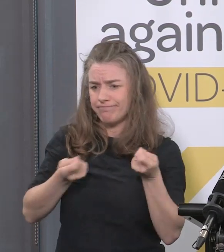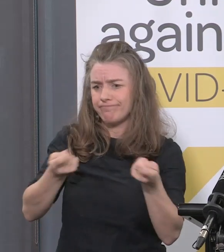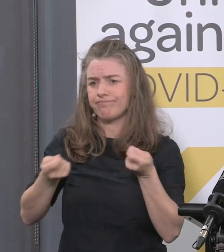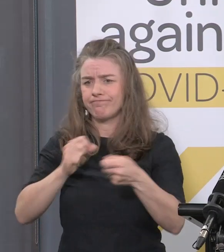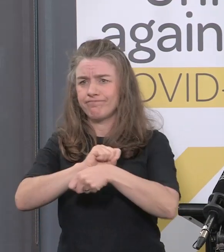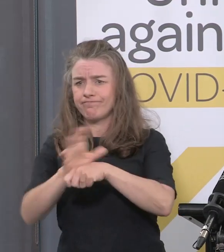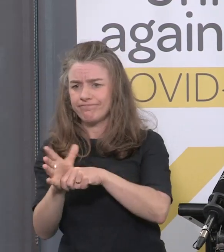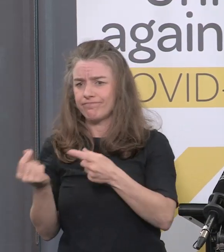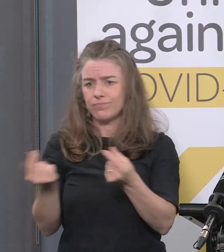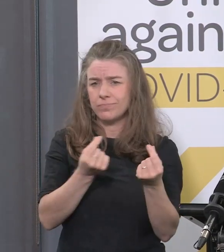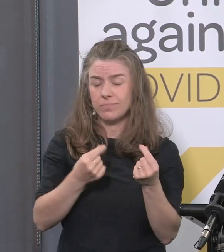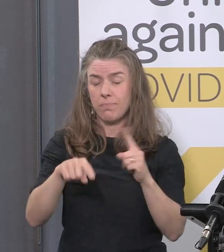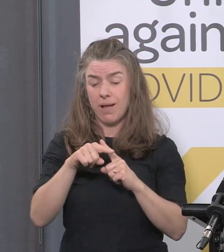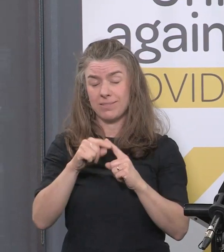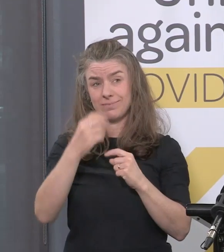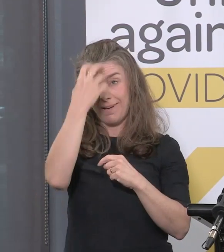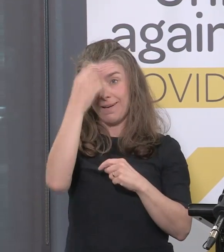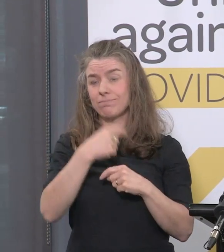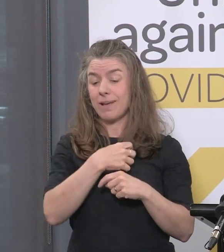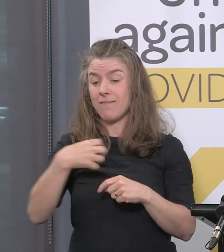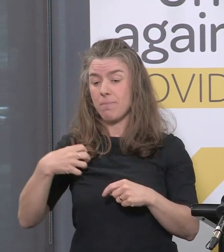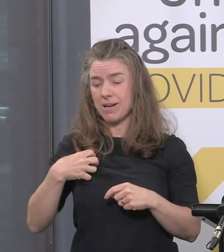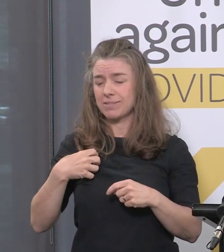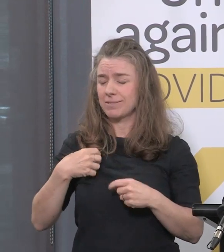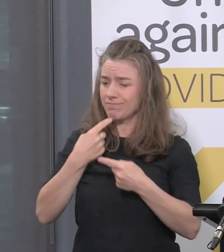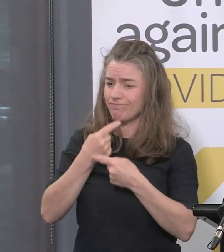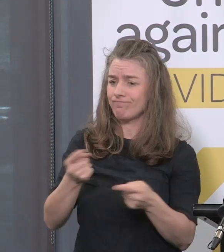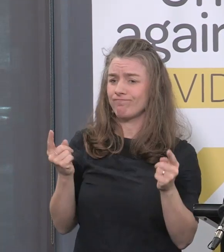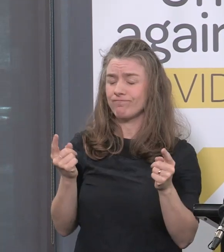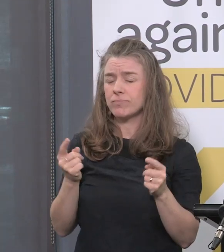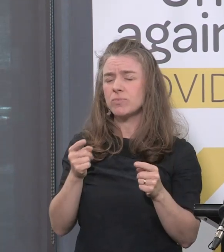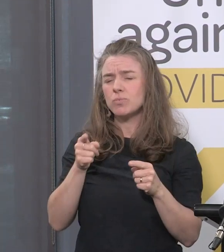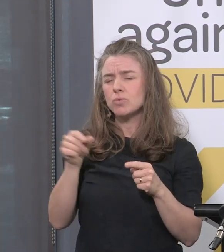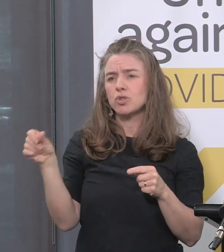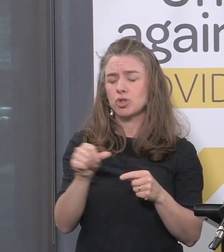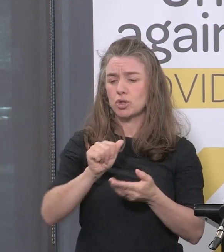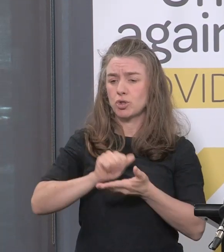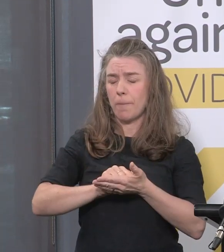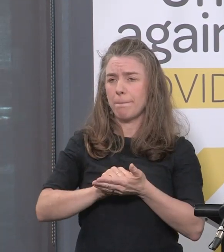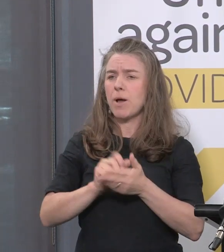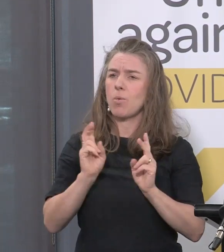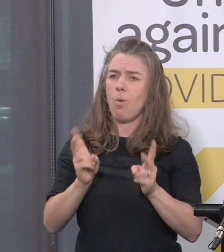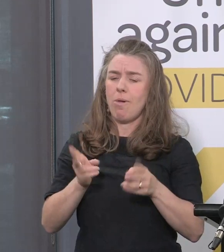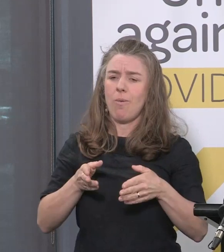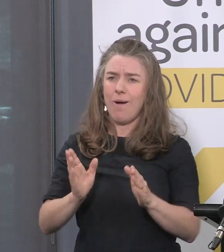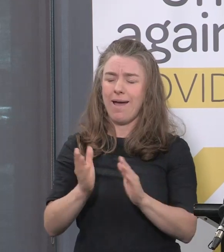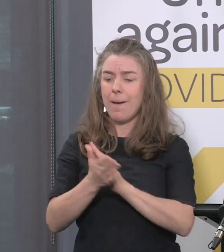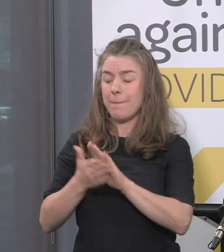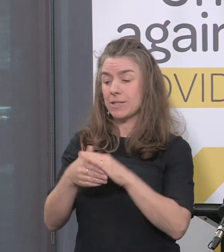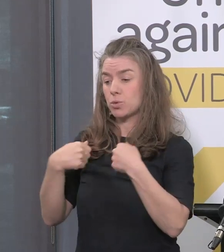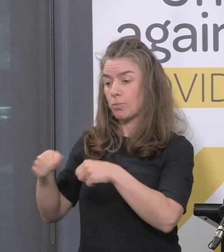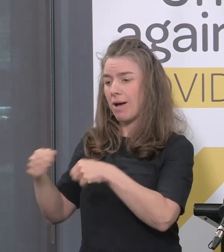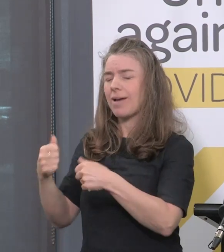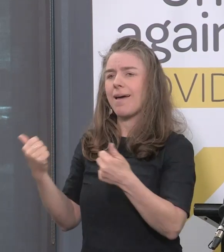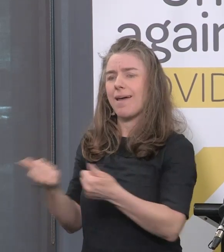and also communicating to New Zealanders that by shopping normally, supermarkets can continue to meet New